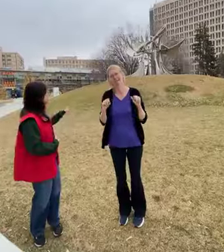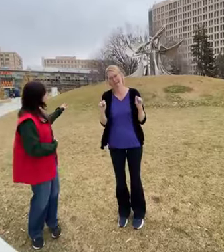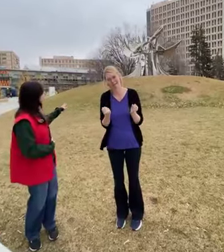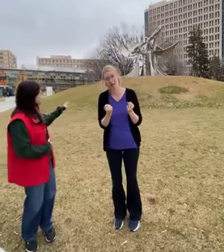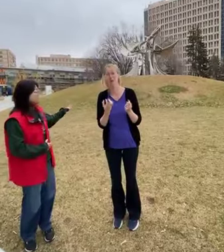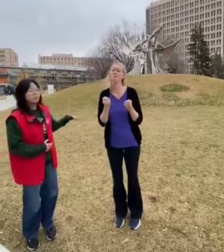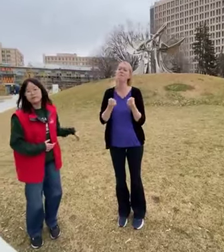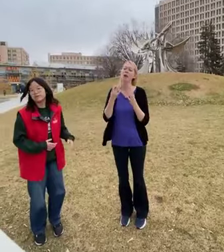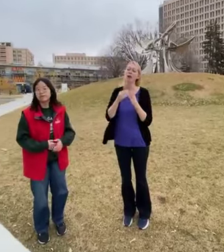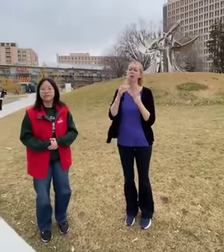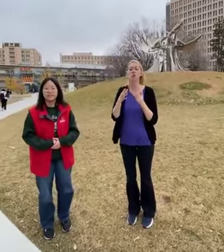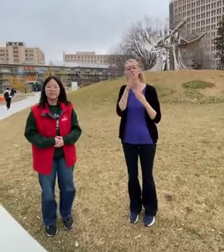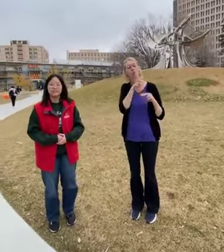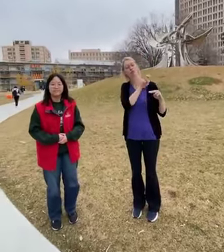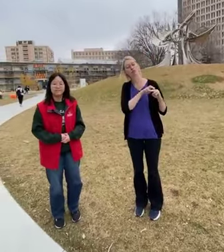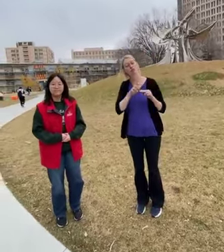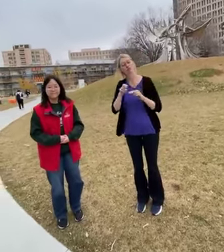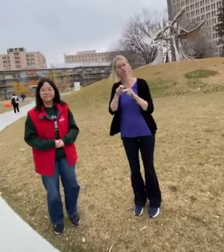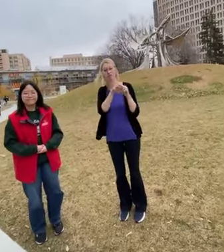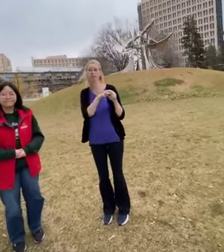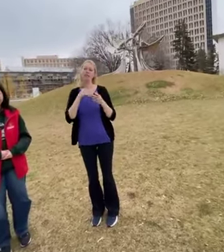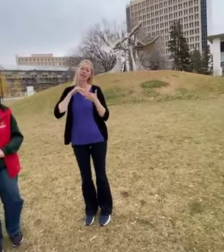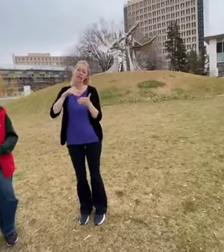their time kind of studying around the prairie chicken.